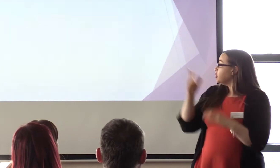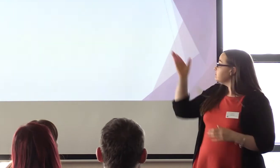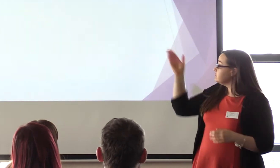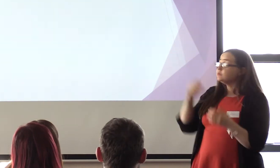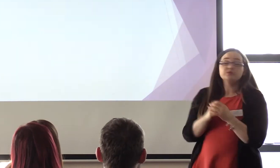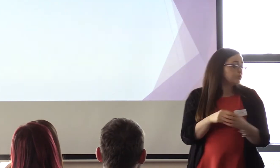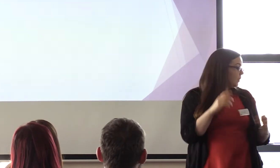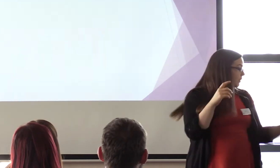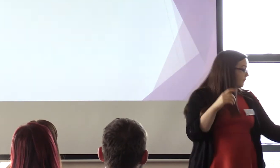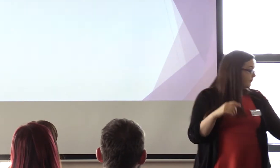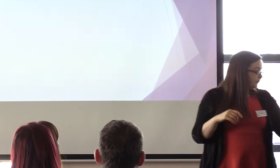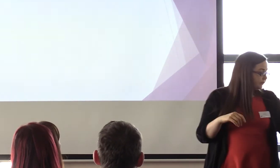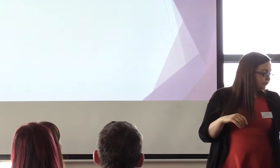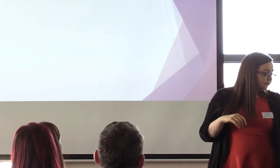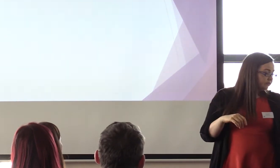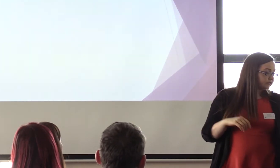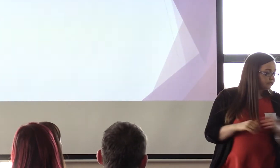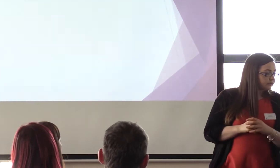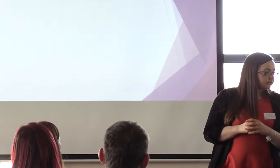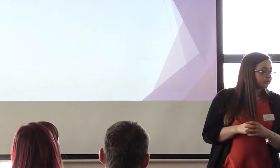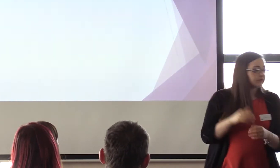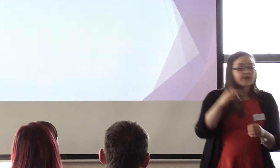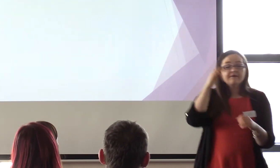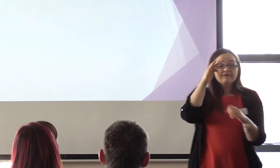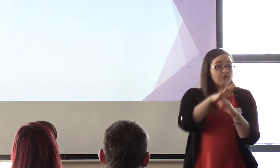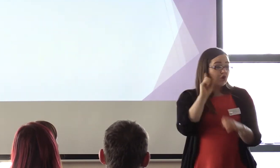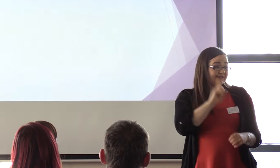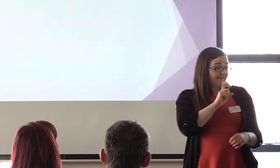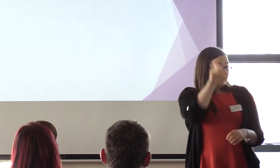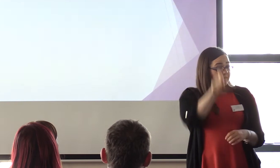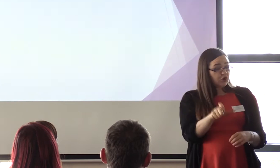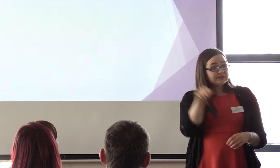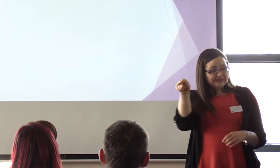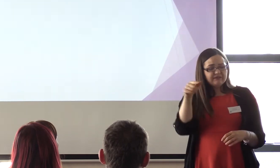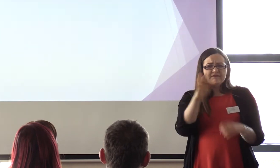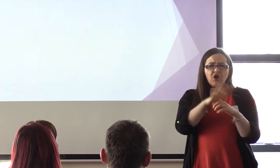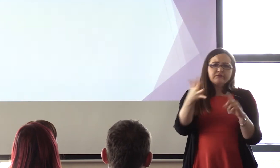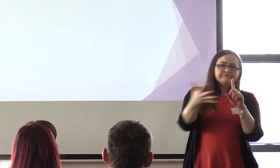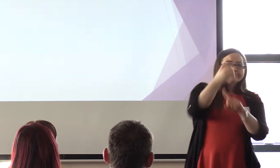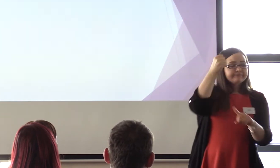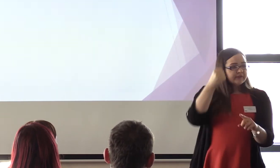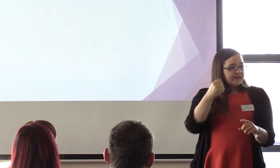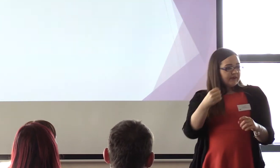So I'd like to talk about the experience of learning through an interpreter. For a deaf person,